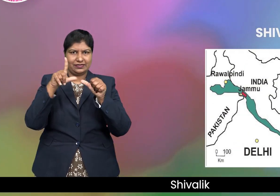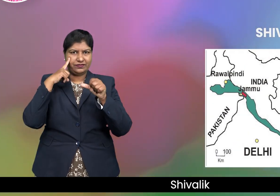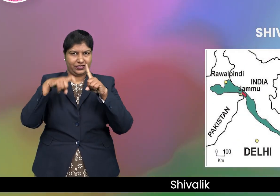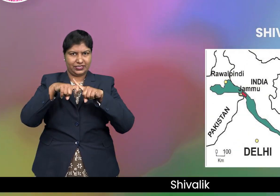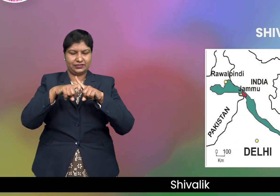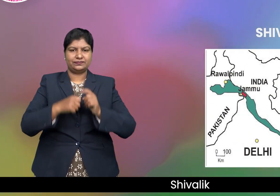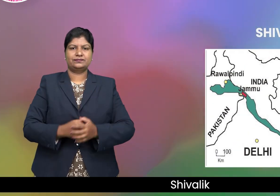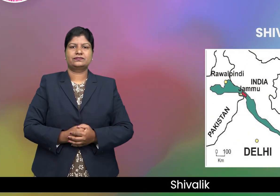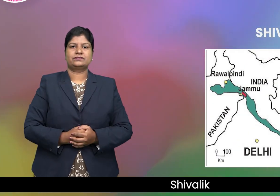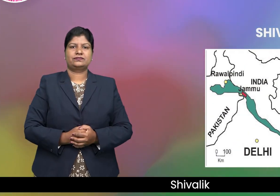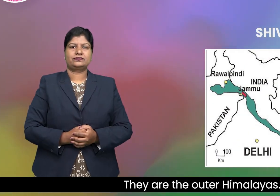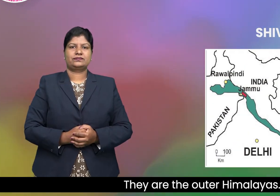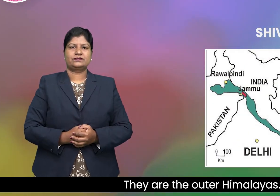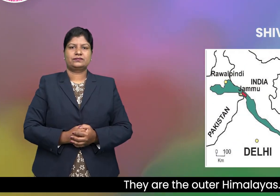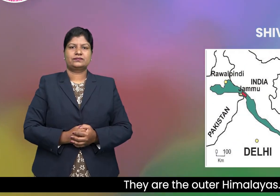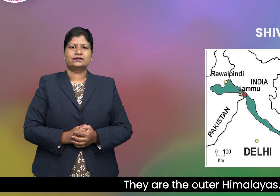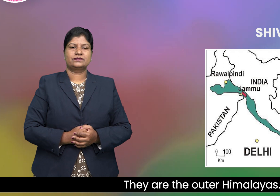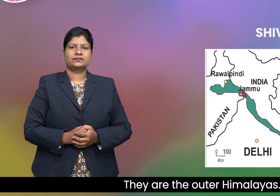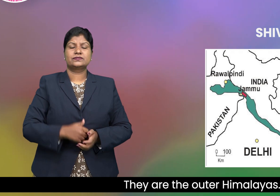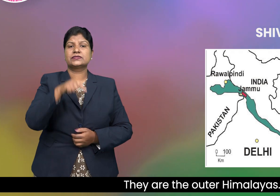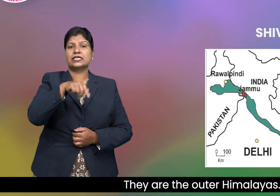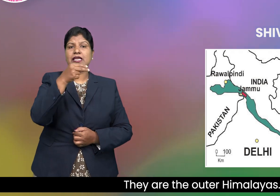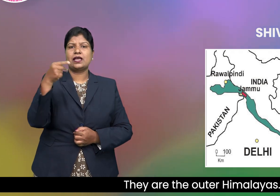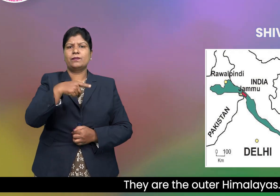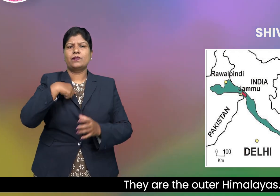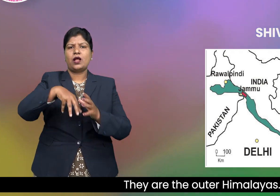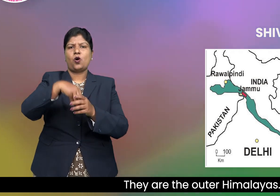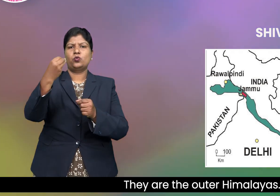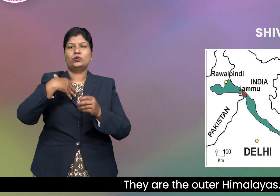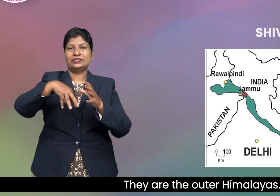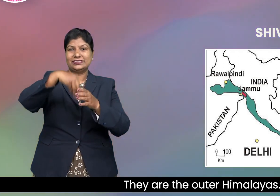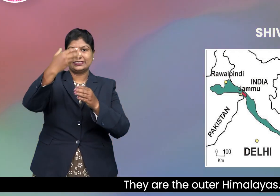shivalik they are the outer Himalayas